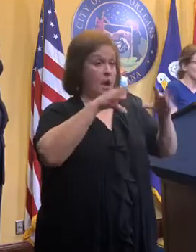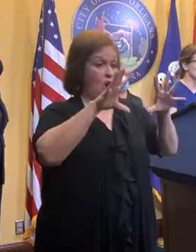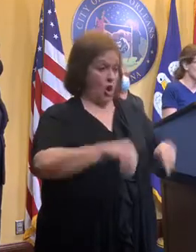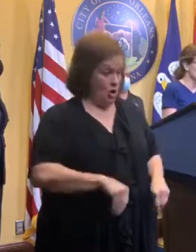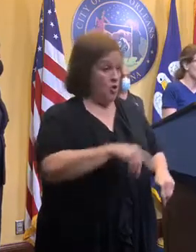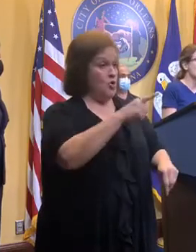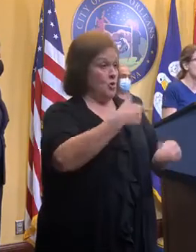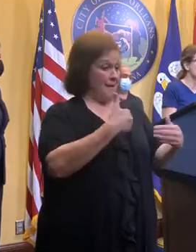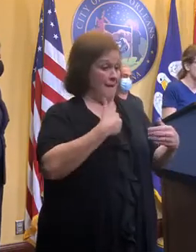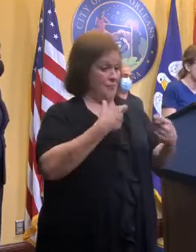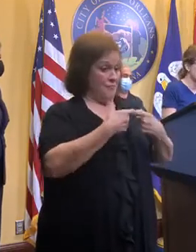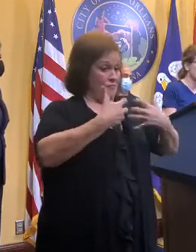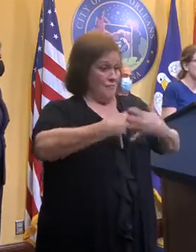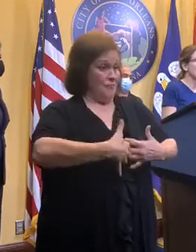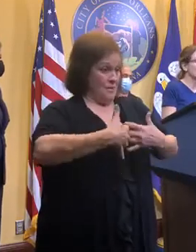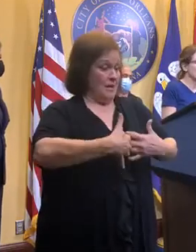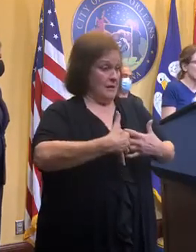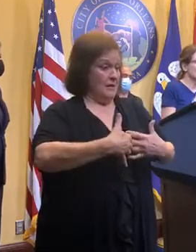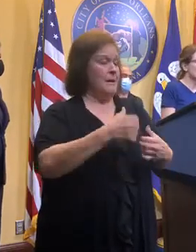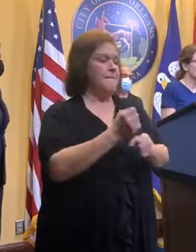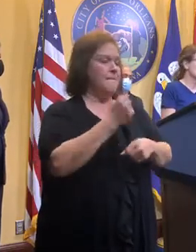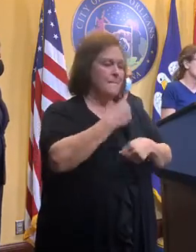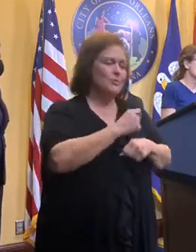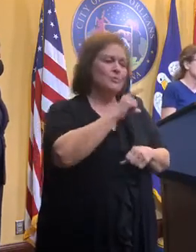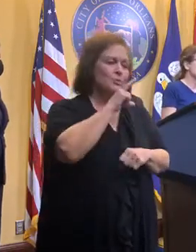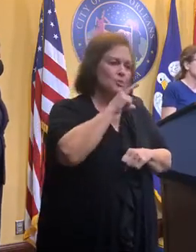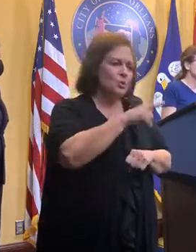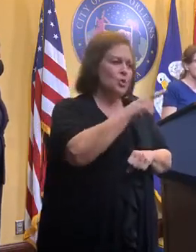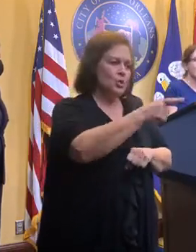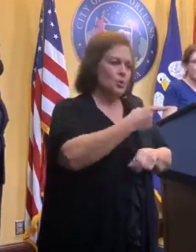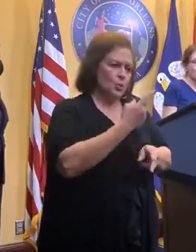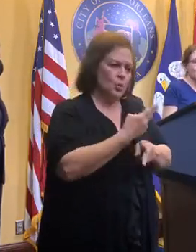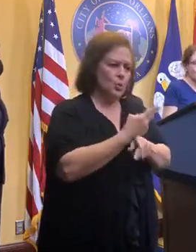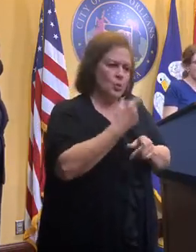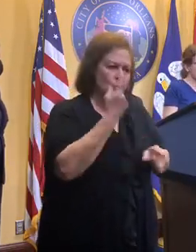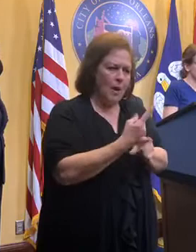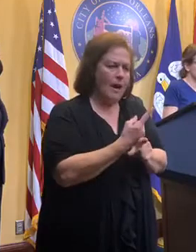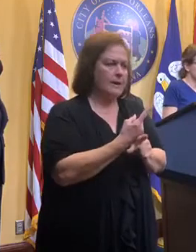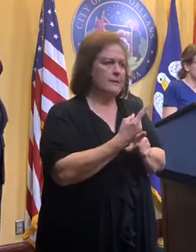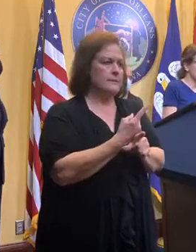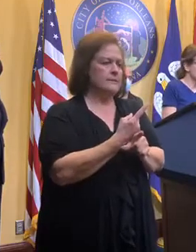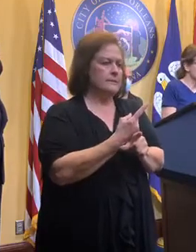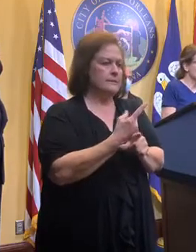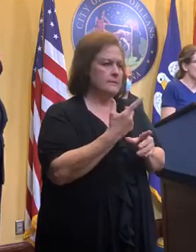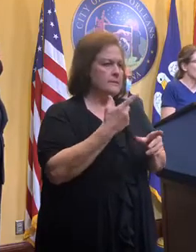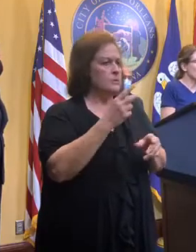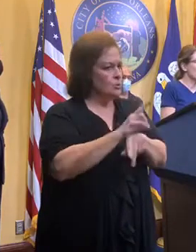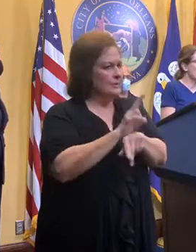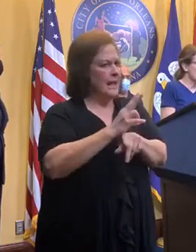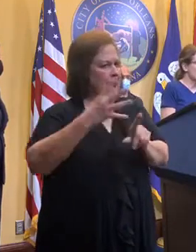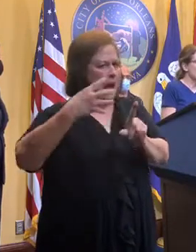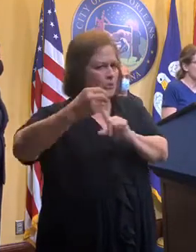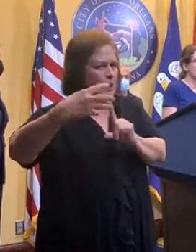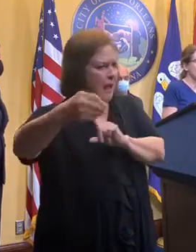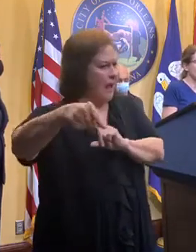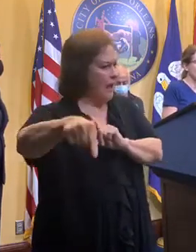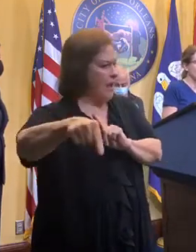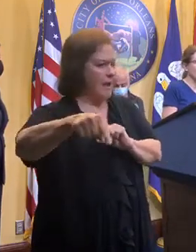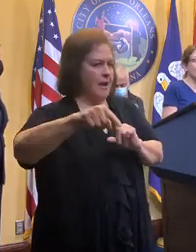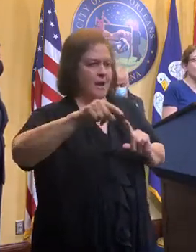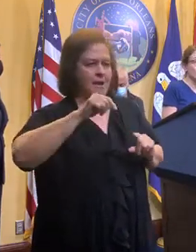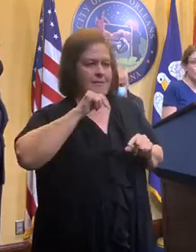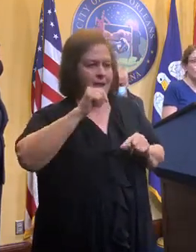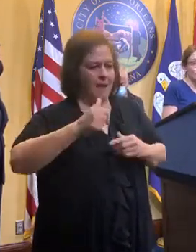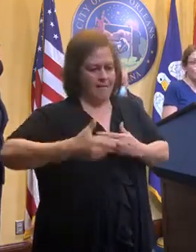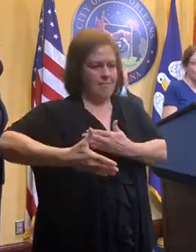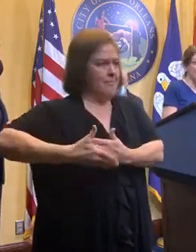you have a generator, make sure you are using it exactly as it is designed, outside and not in a place that